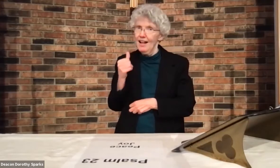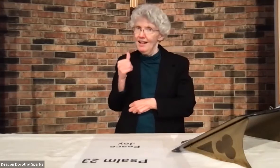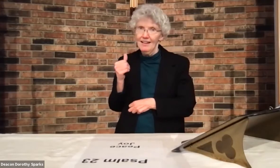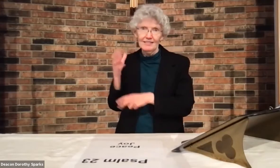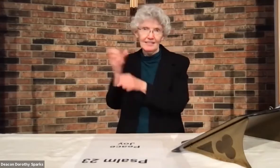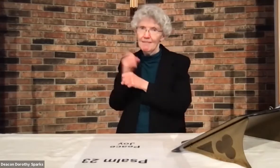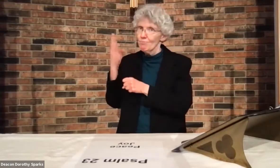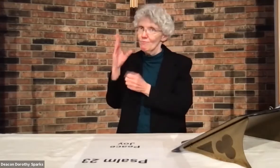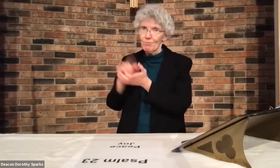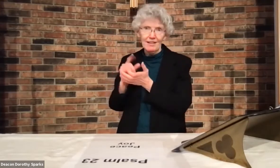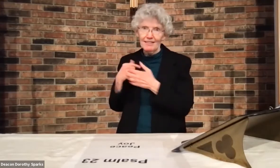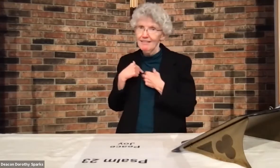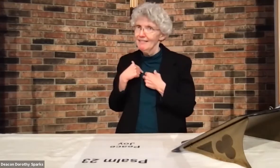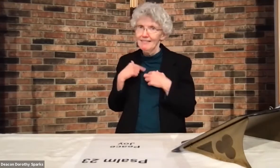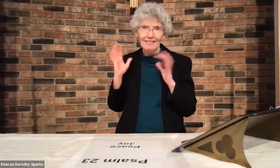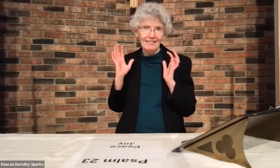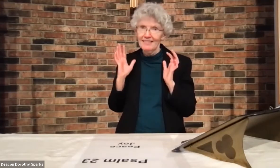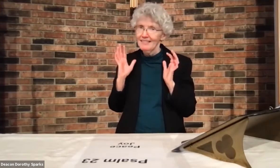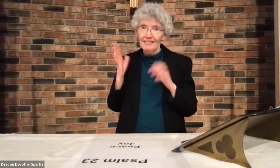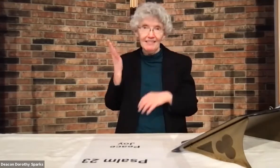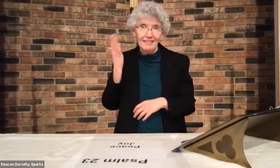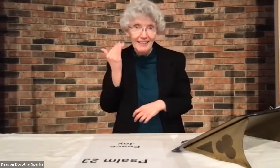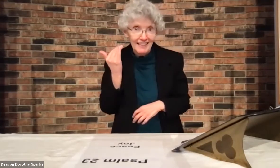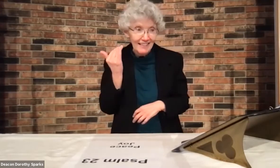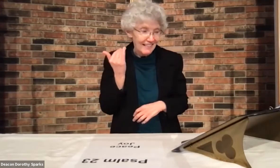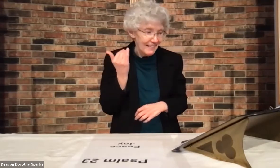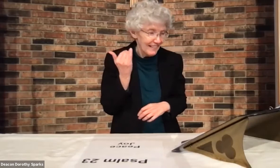But honestly, I would rather not get this blueprint.